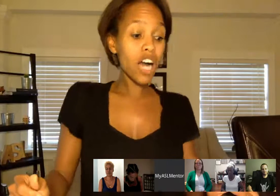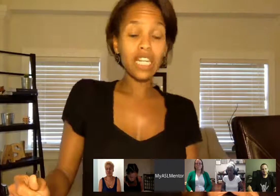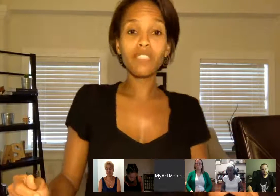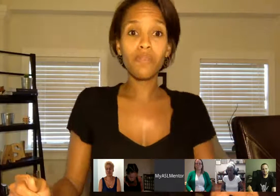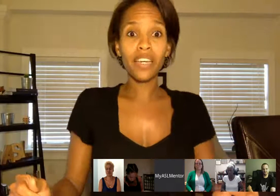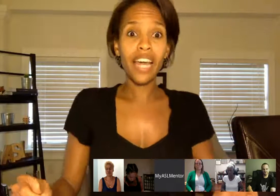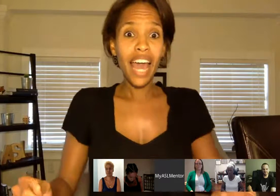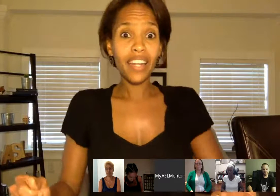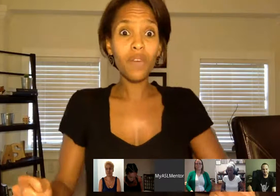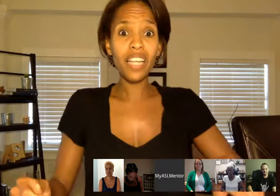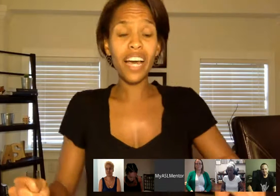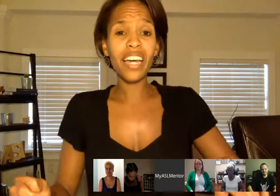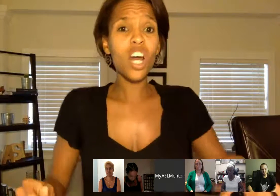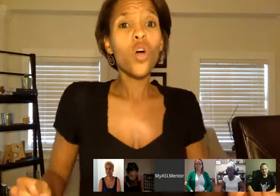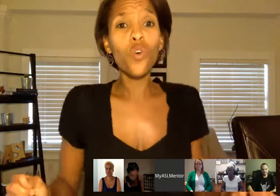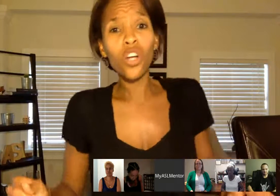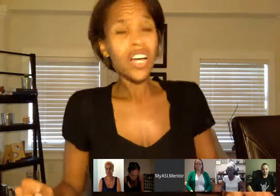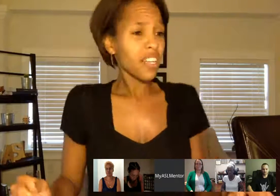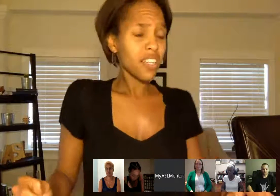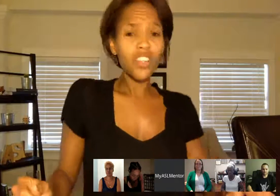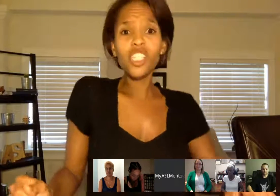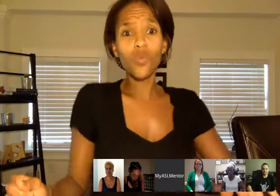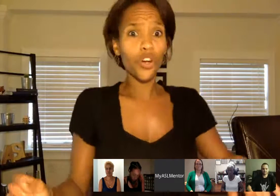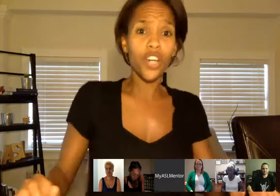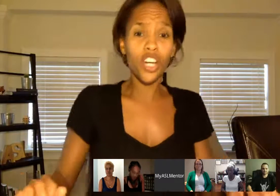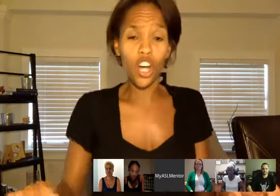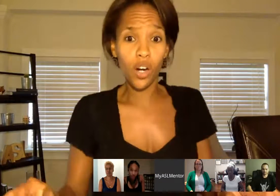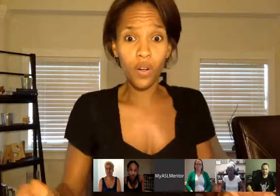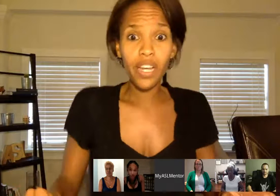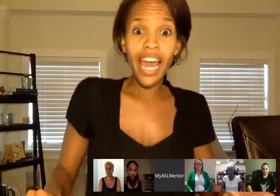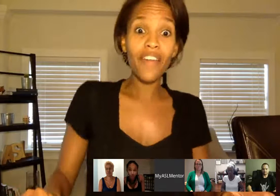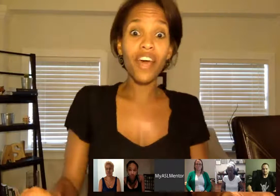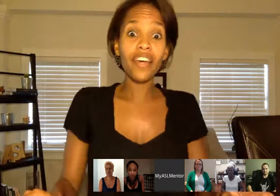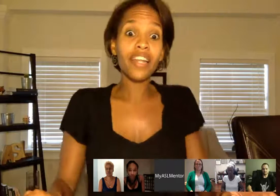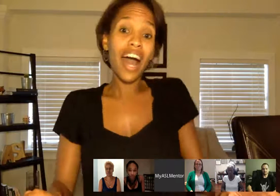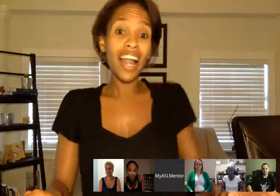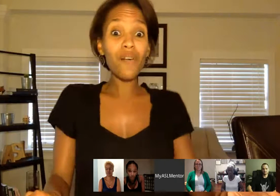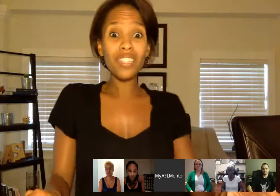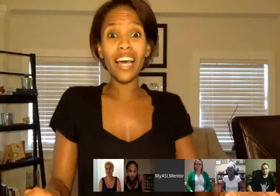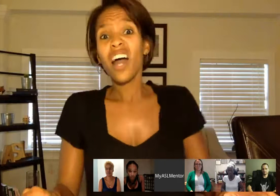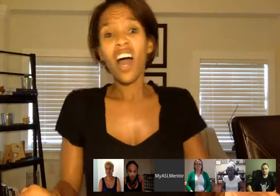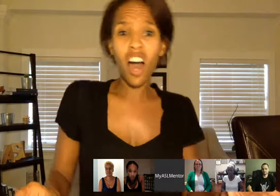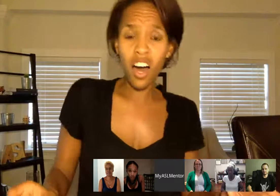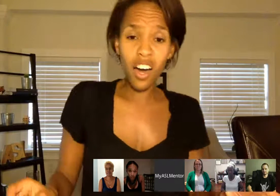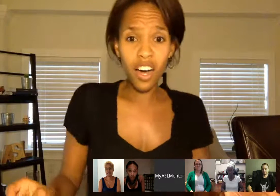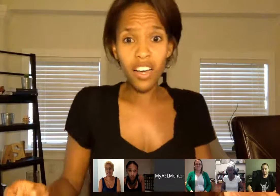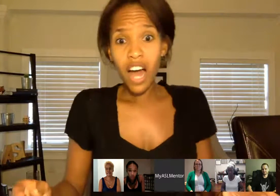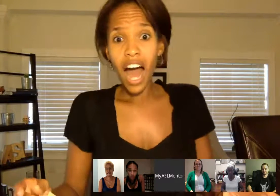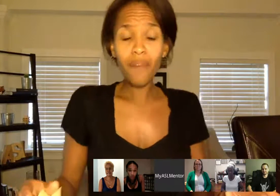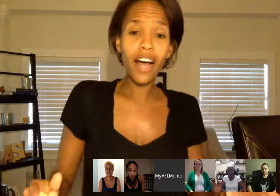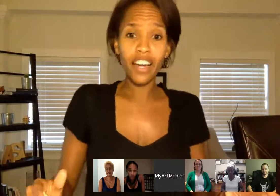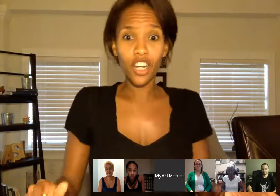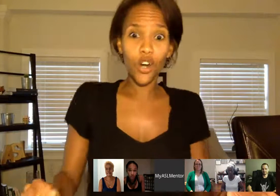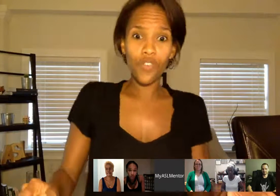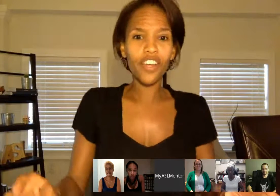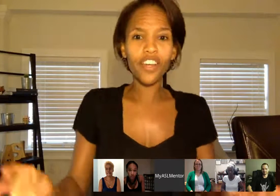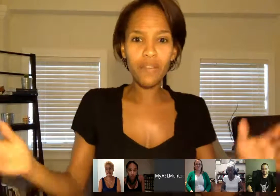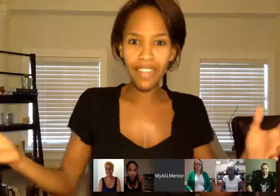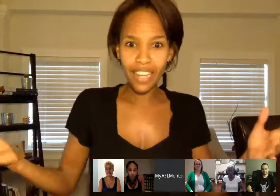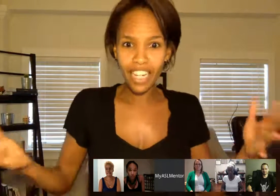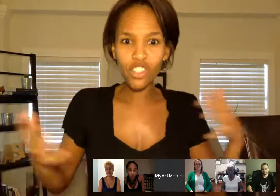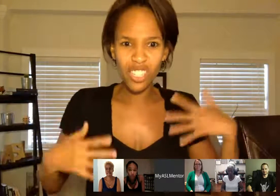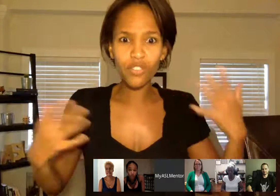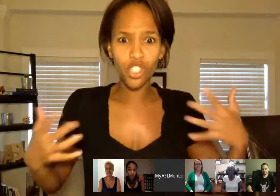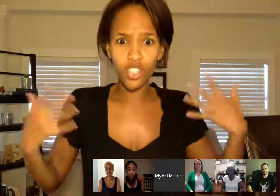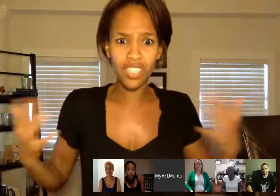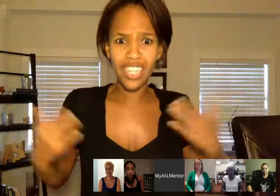he walked up to me and he was like, well, this is where you can go. And I was like, I'm not going to go there. You know what I mean?